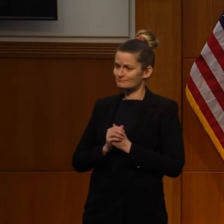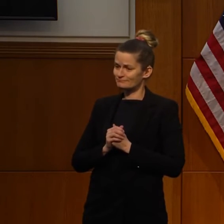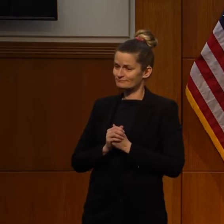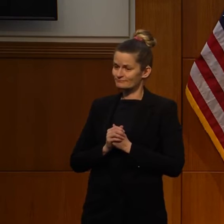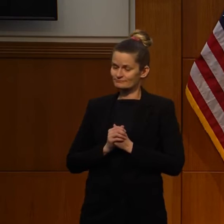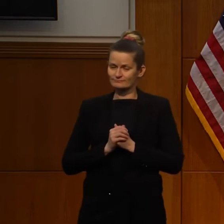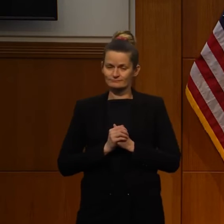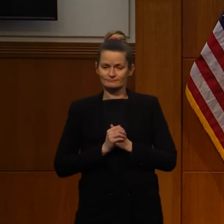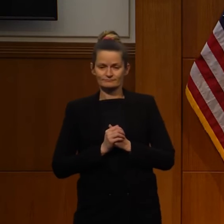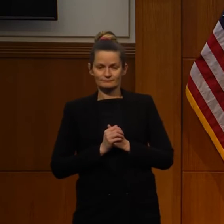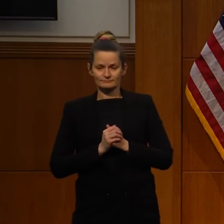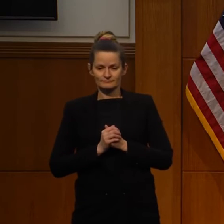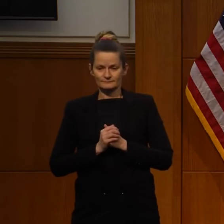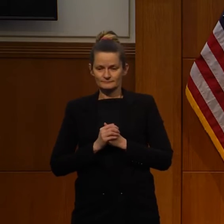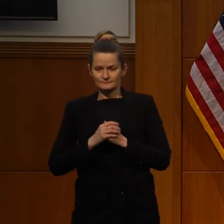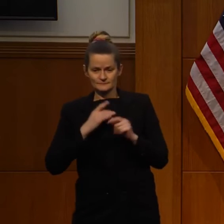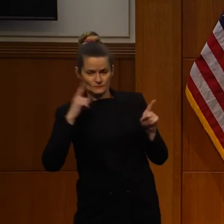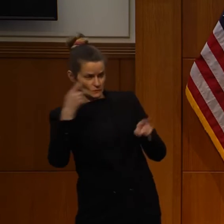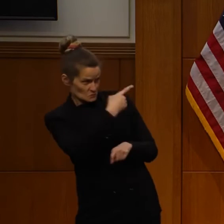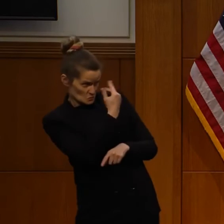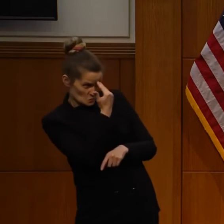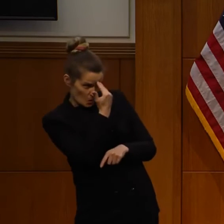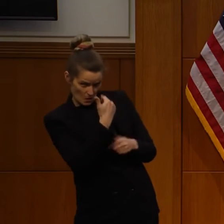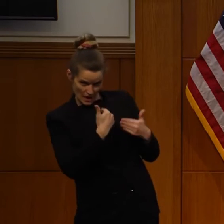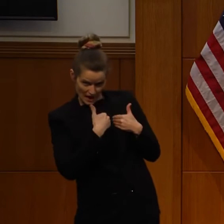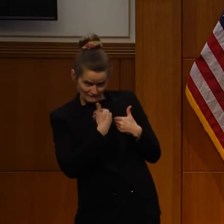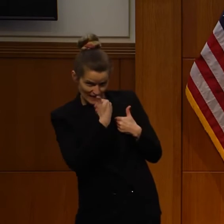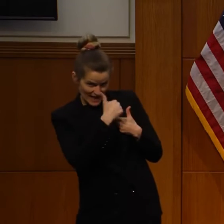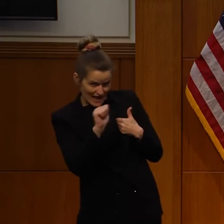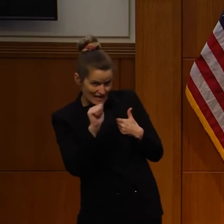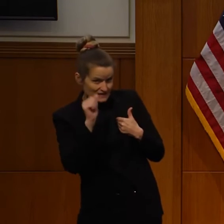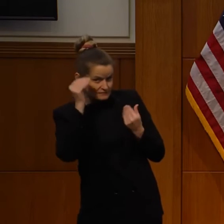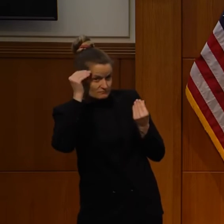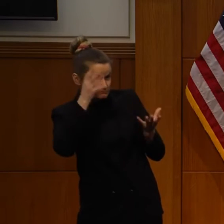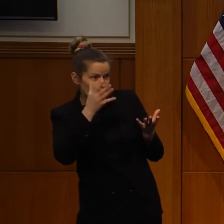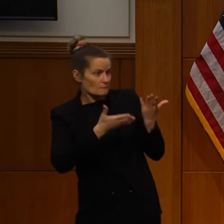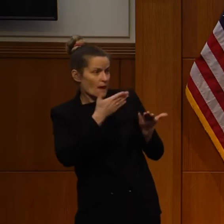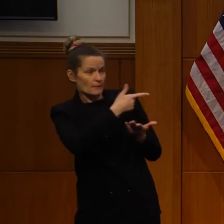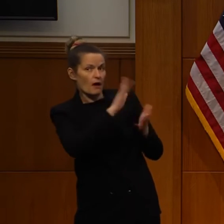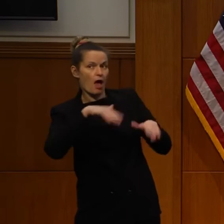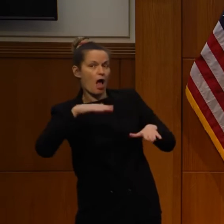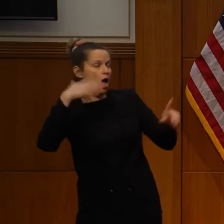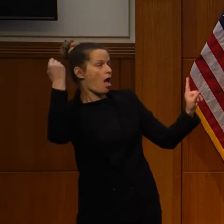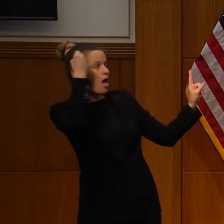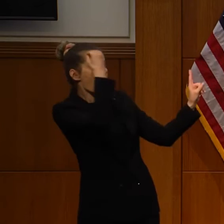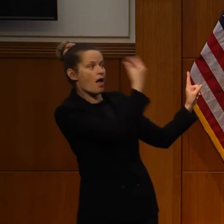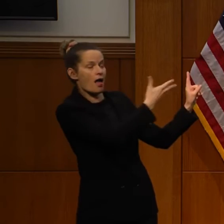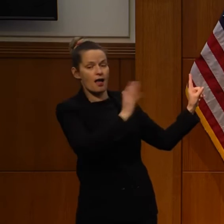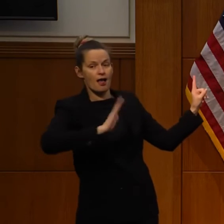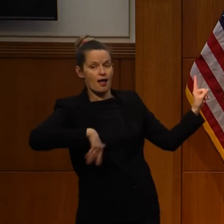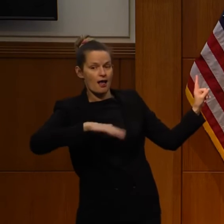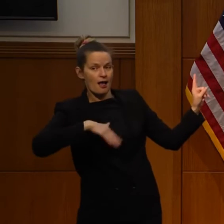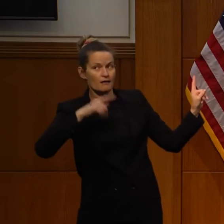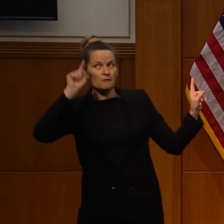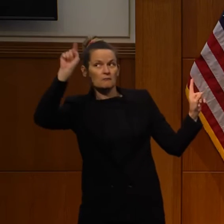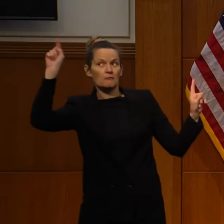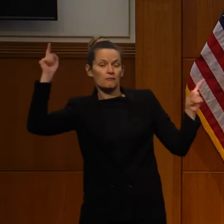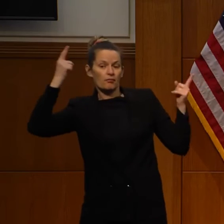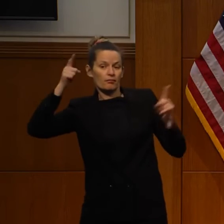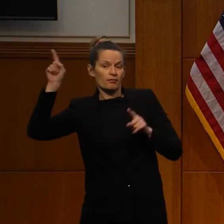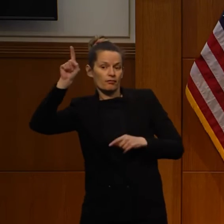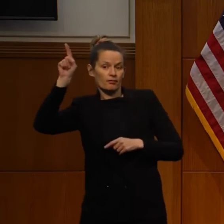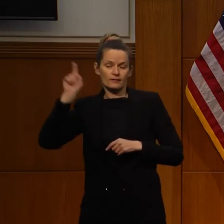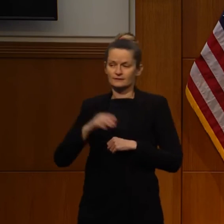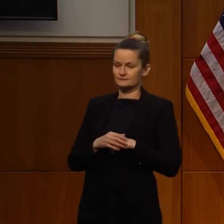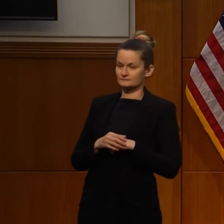Okay. Do you know of any reports that you may have not received officially but that you've heard about? I can't speak to reports